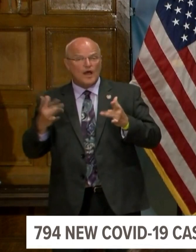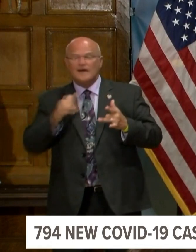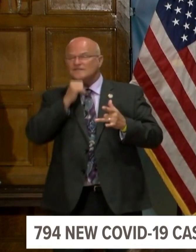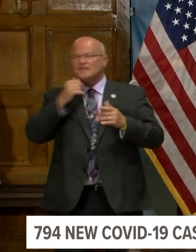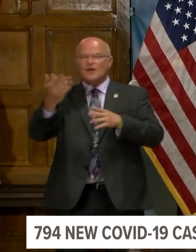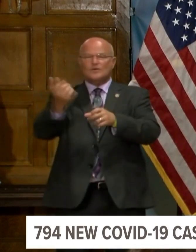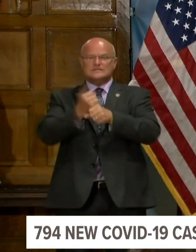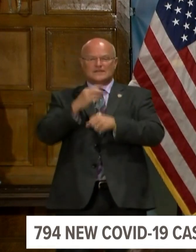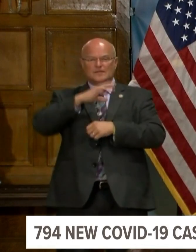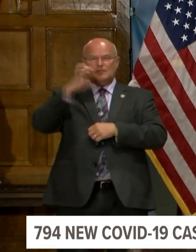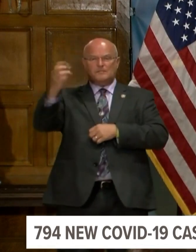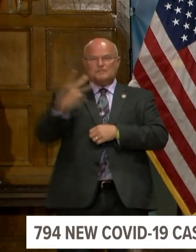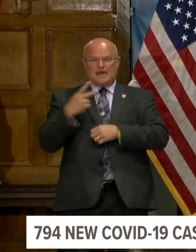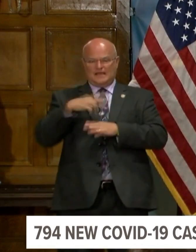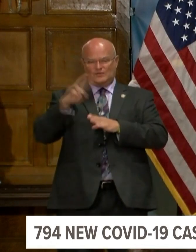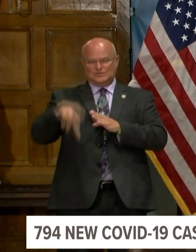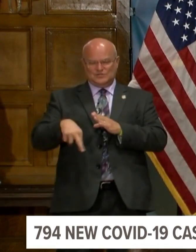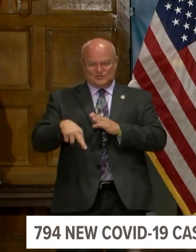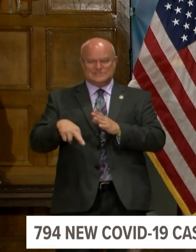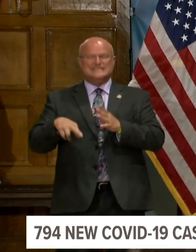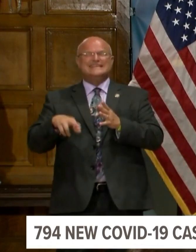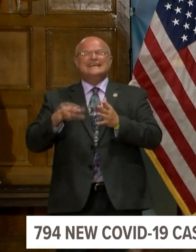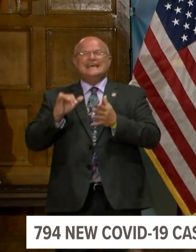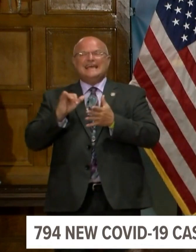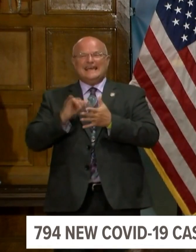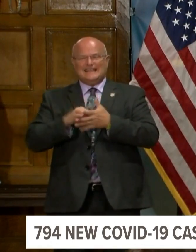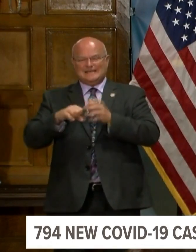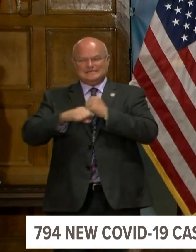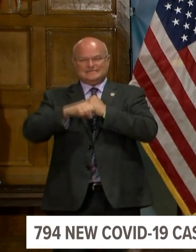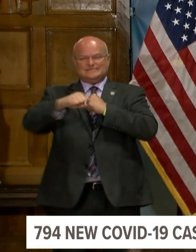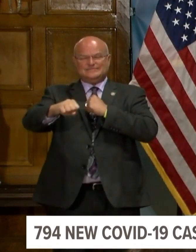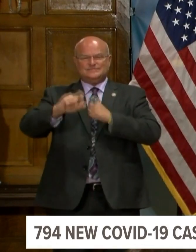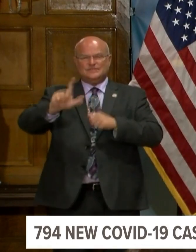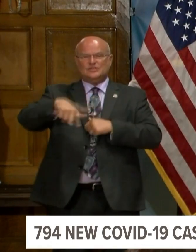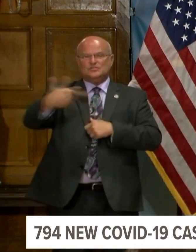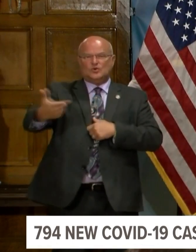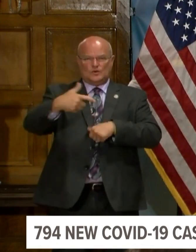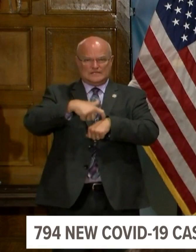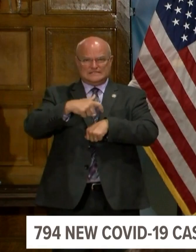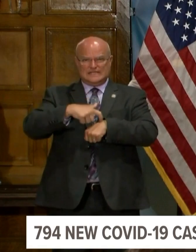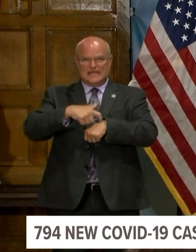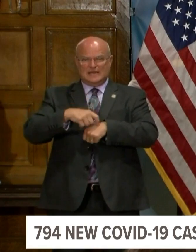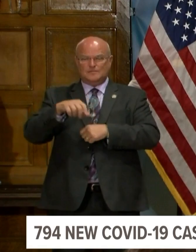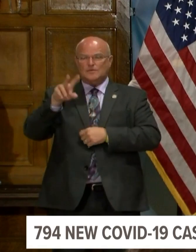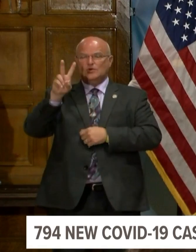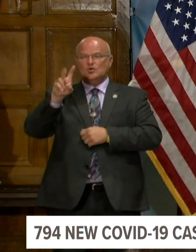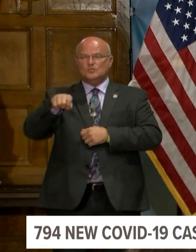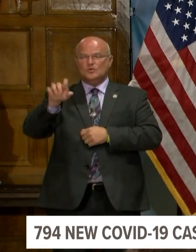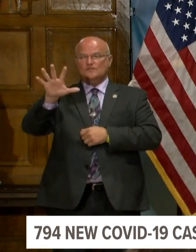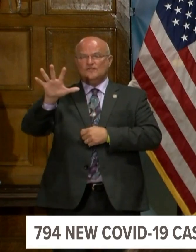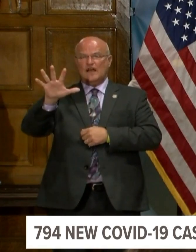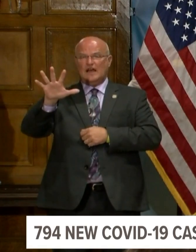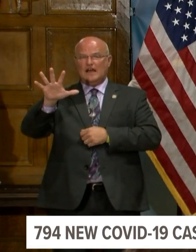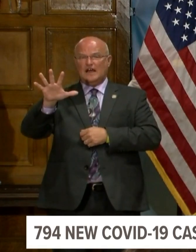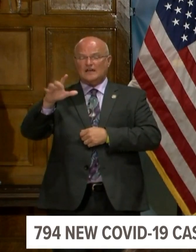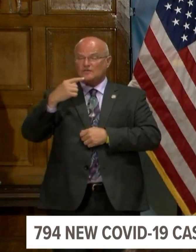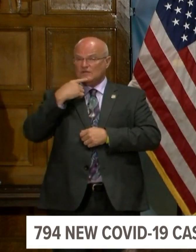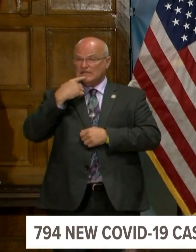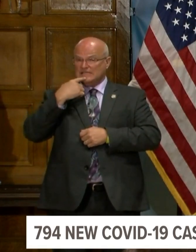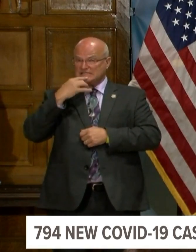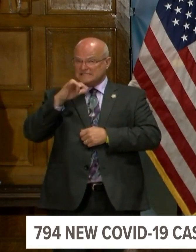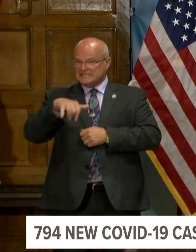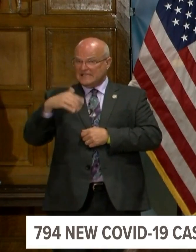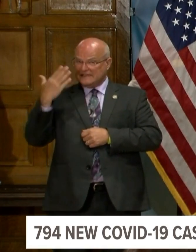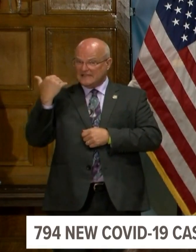received the results. And those are going to extend that turnaround time. So our 2.5, as I acknowledged when I shared